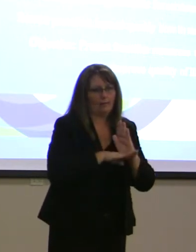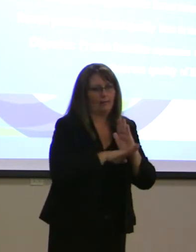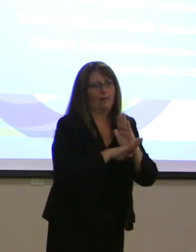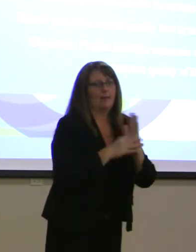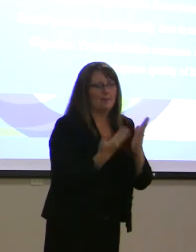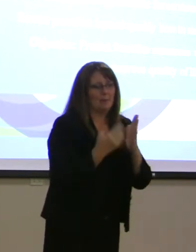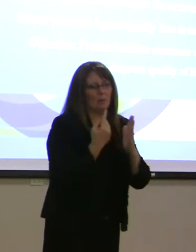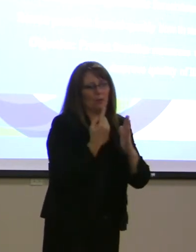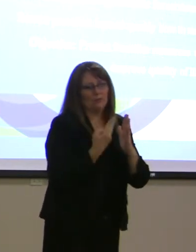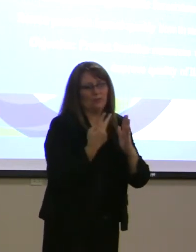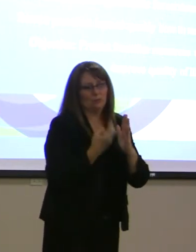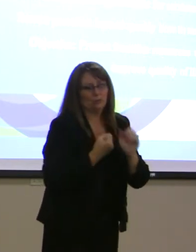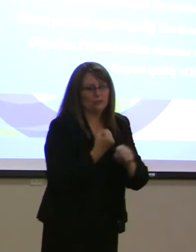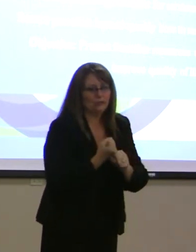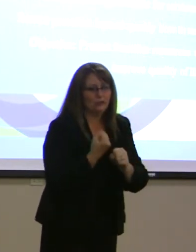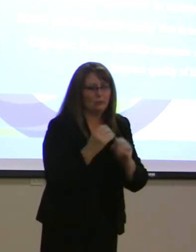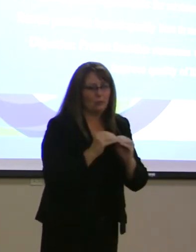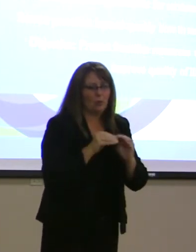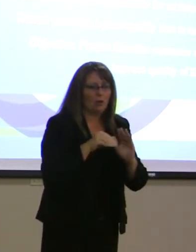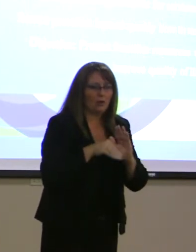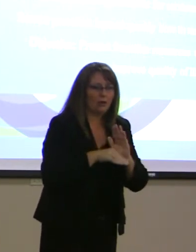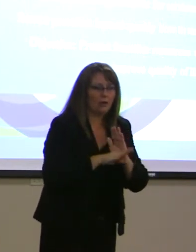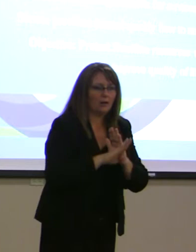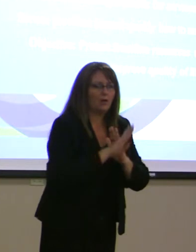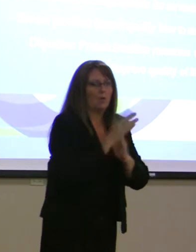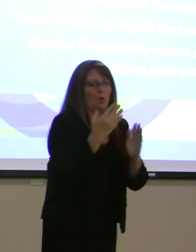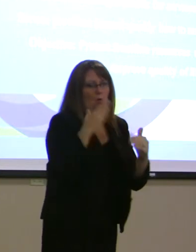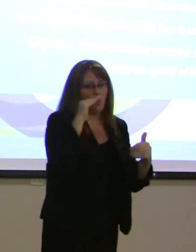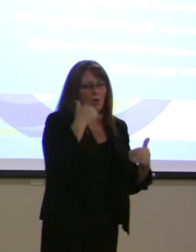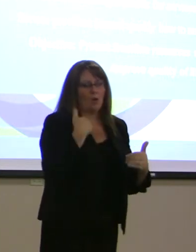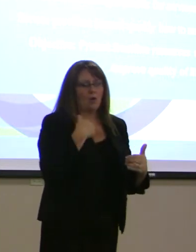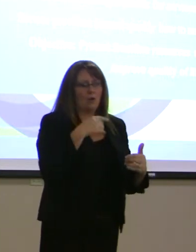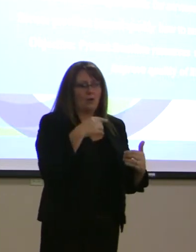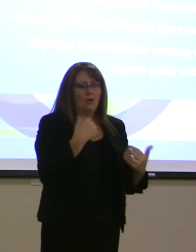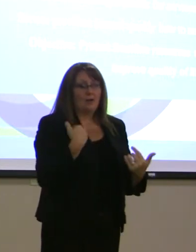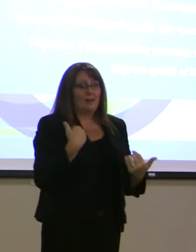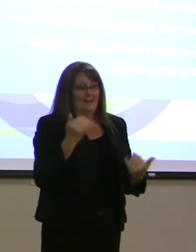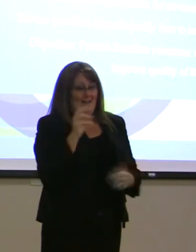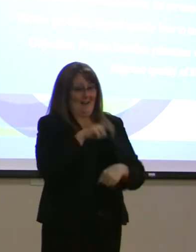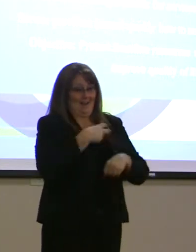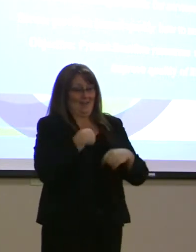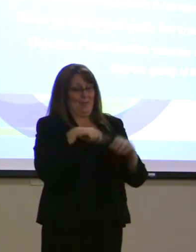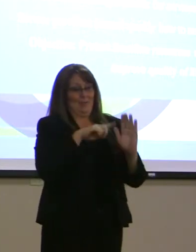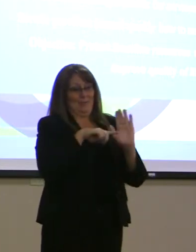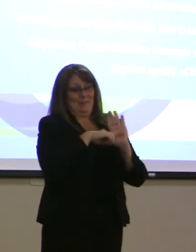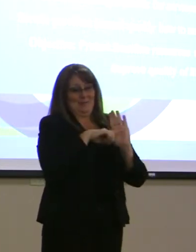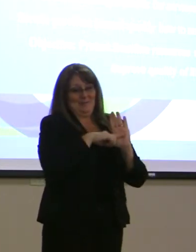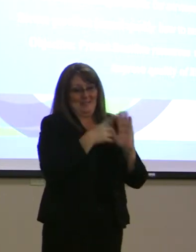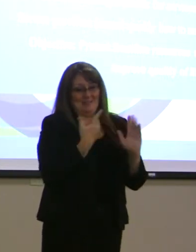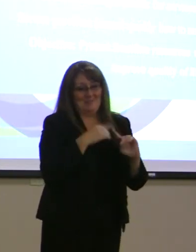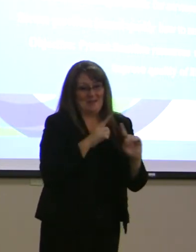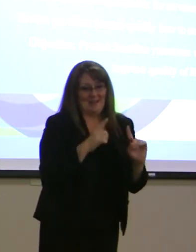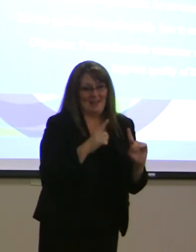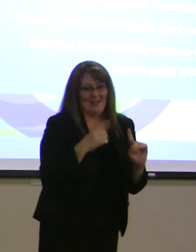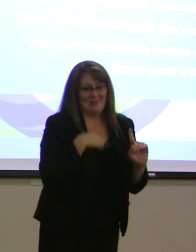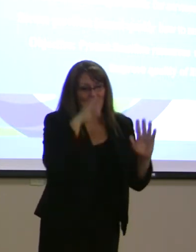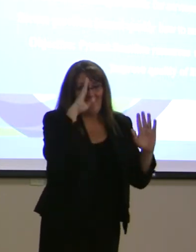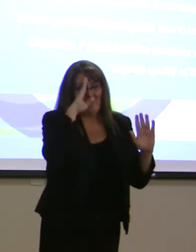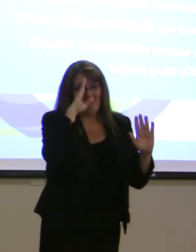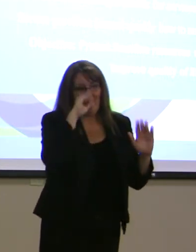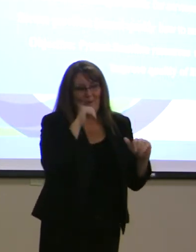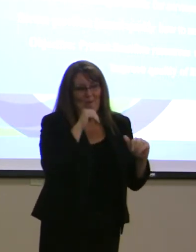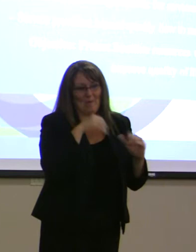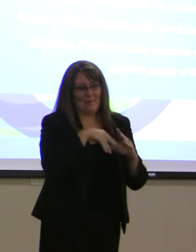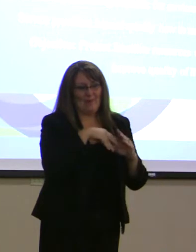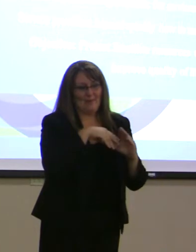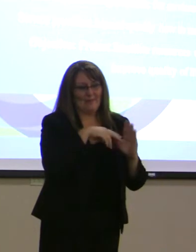or two of it, but we're hoping, we're ever so pessimistic in Ireland, by the way, and we're hoping we'll get out of it sooner than everyone